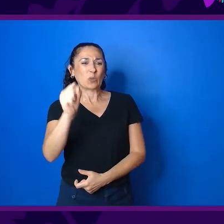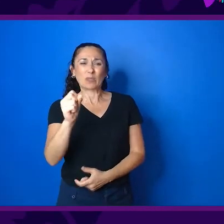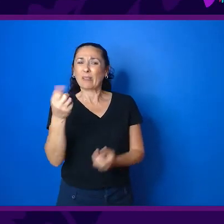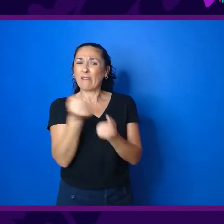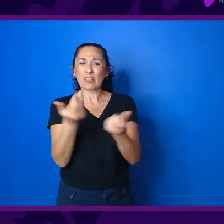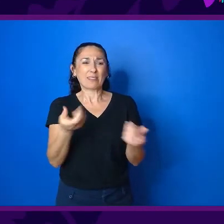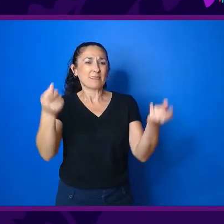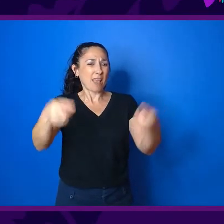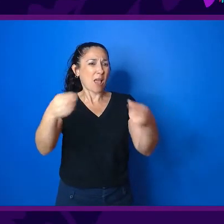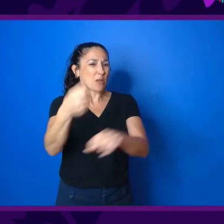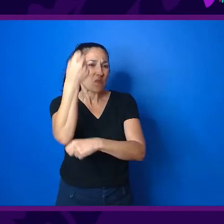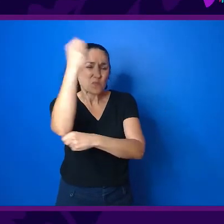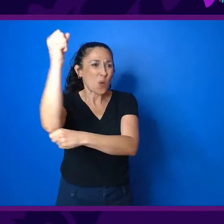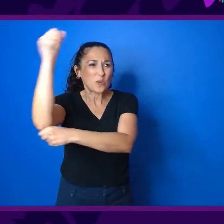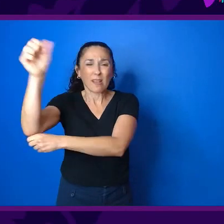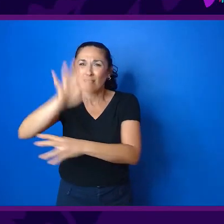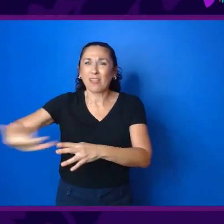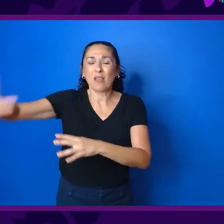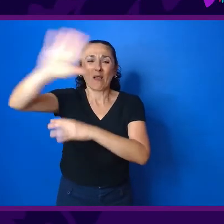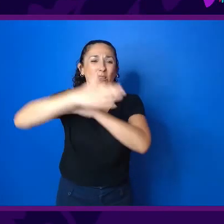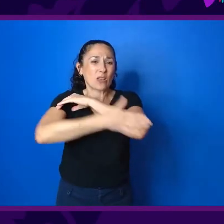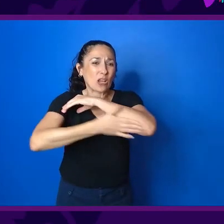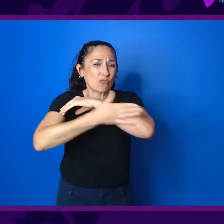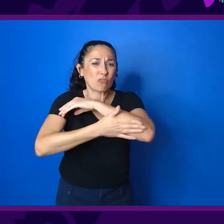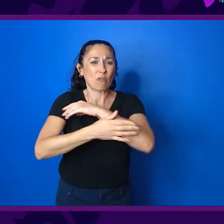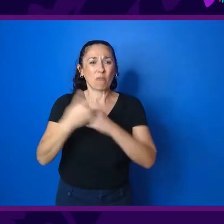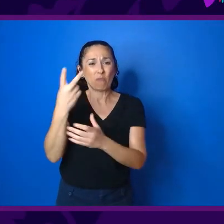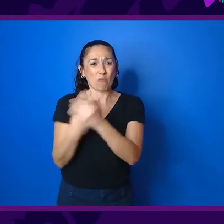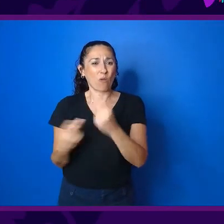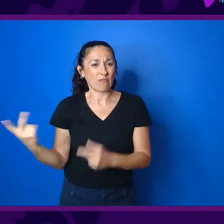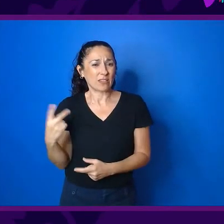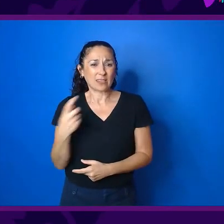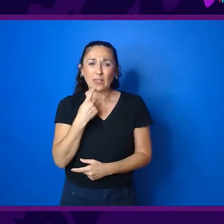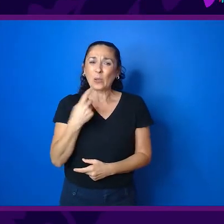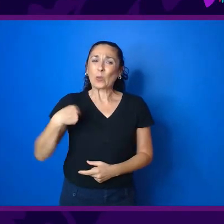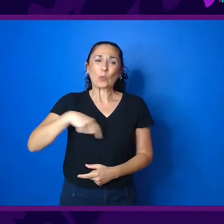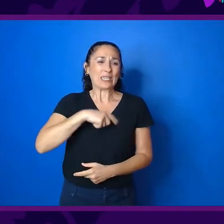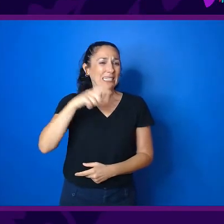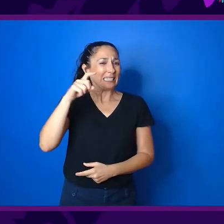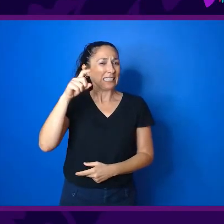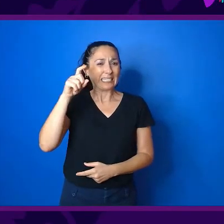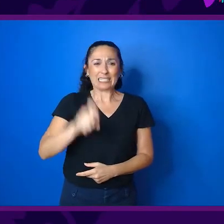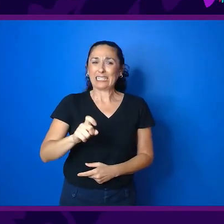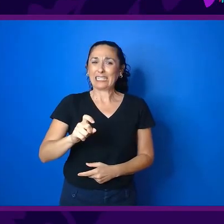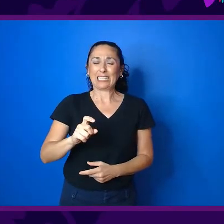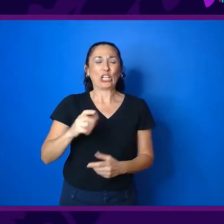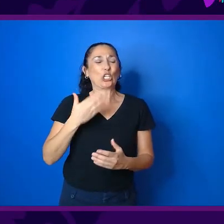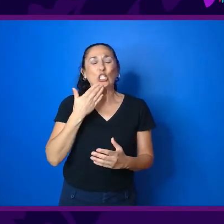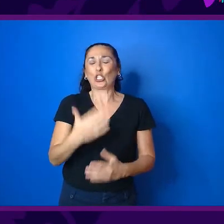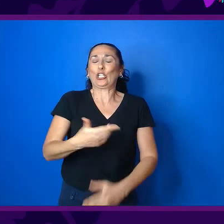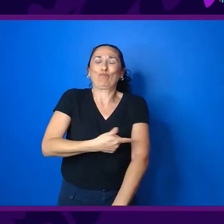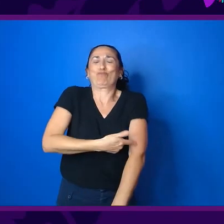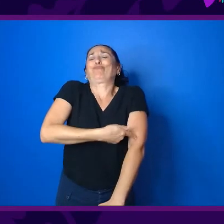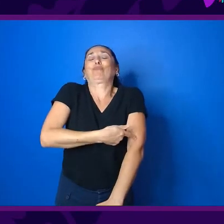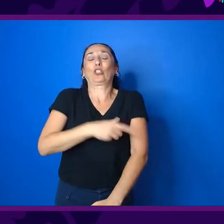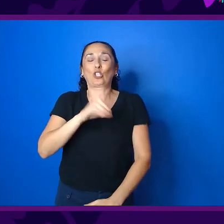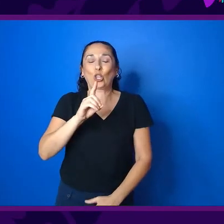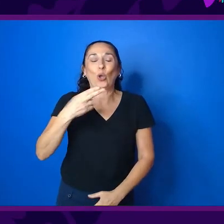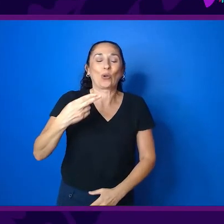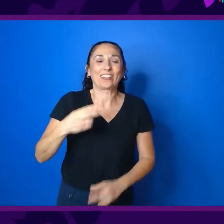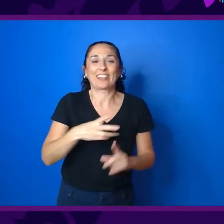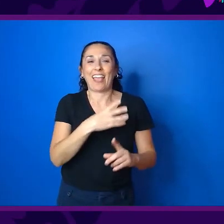protests across the country. And both of us were saying we need a good dose of Dolores Huerta and the Si se puede spirit about right now.